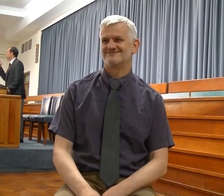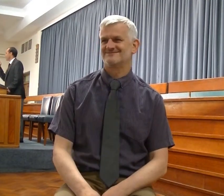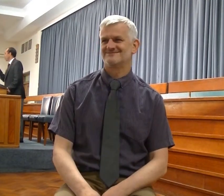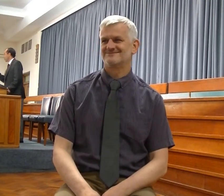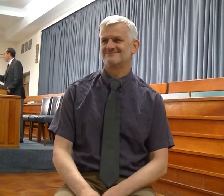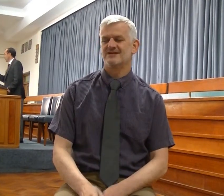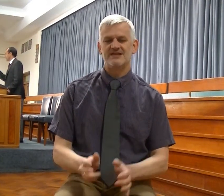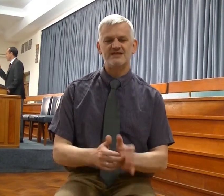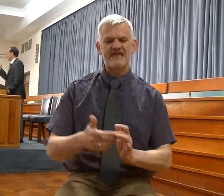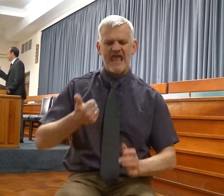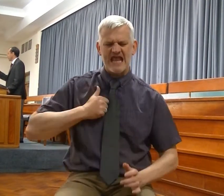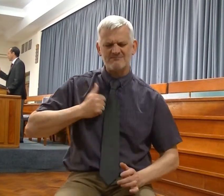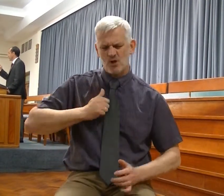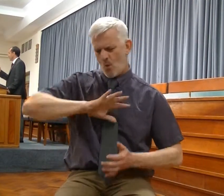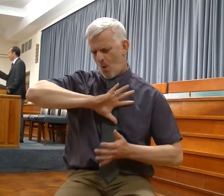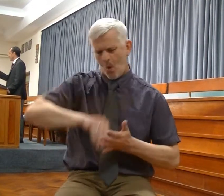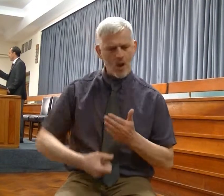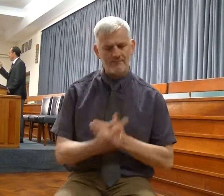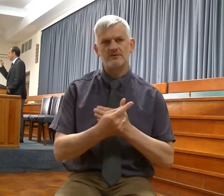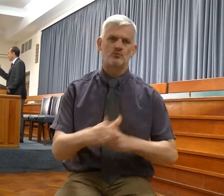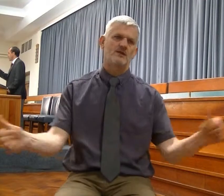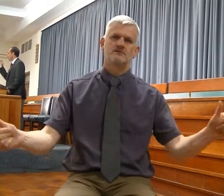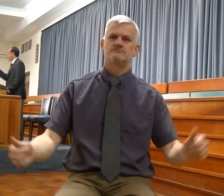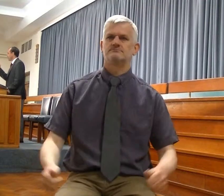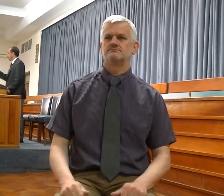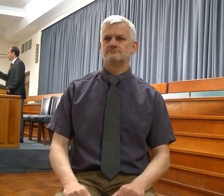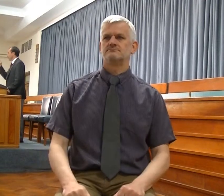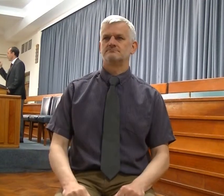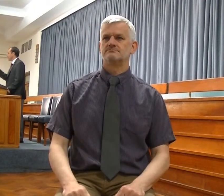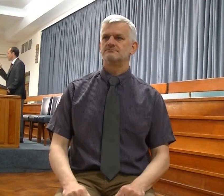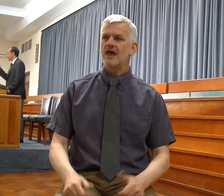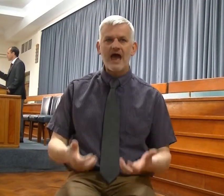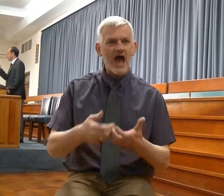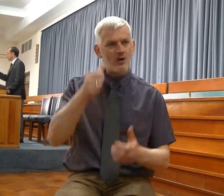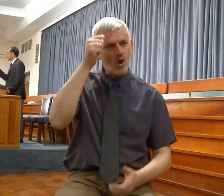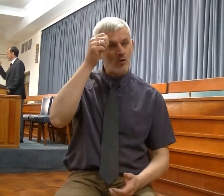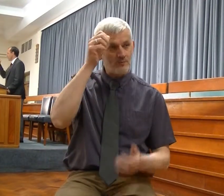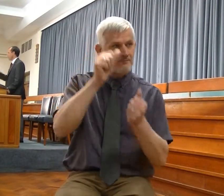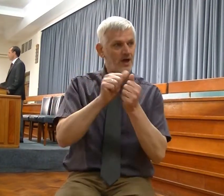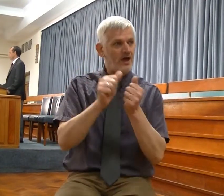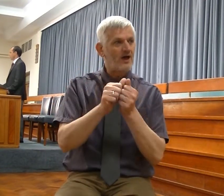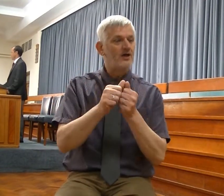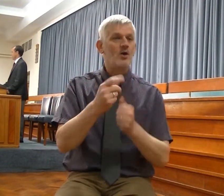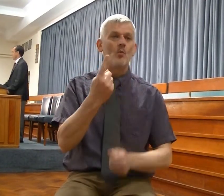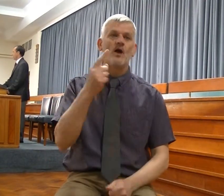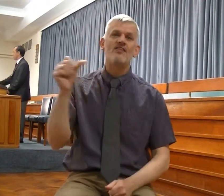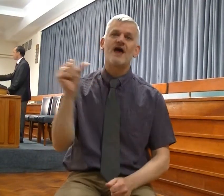All was foretold, as I was mentioning earlier, Psalm 22, 1,000 years